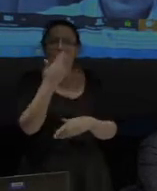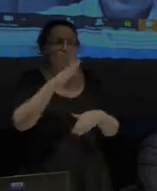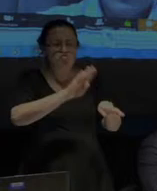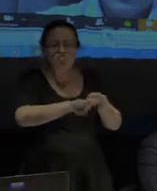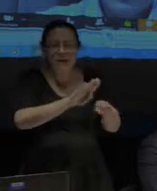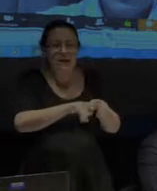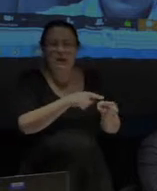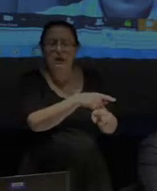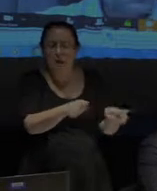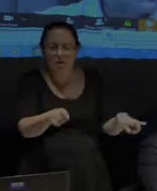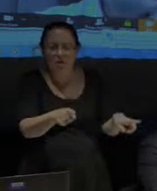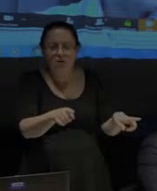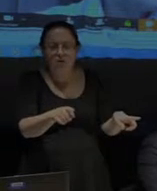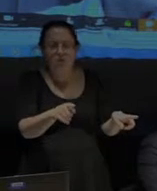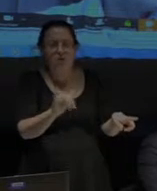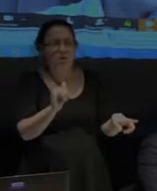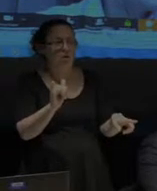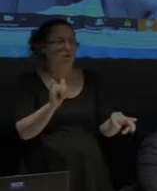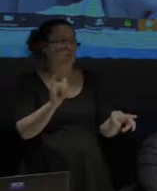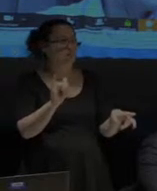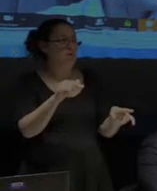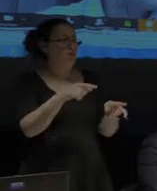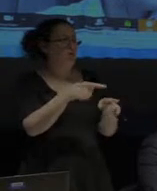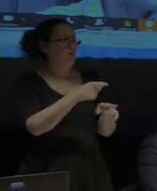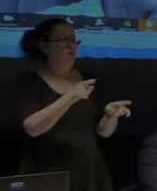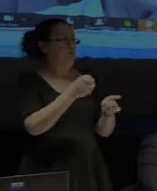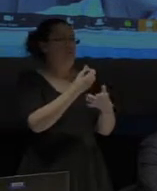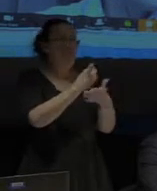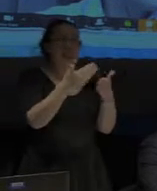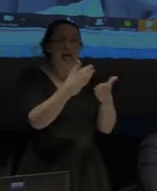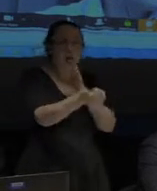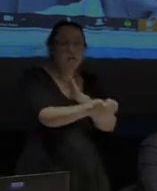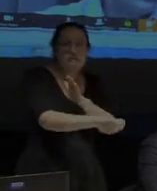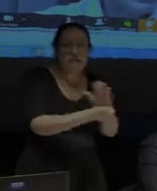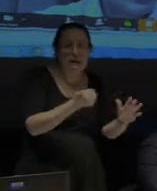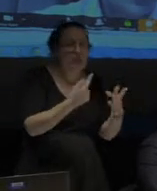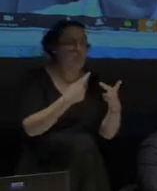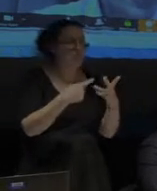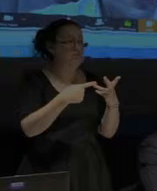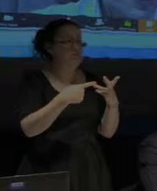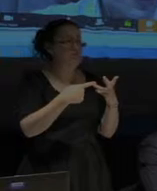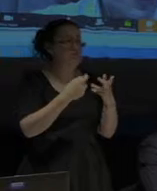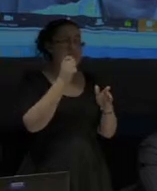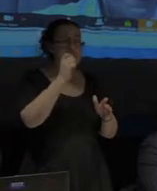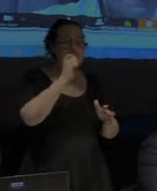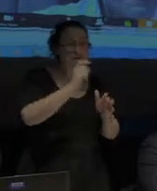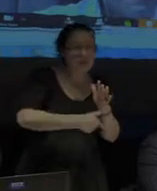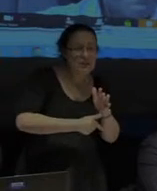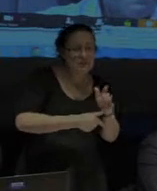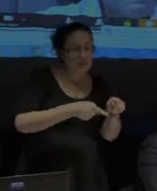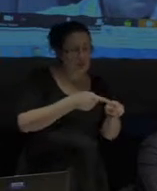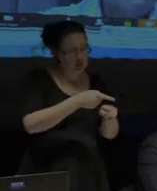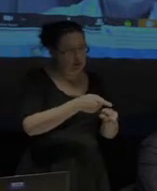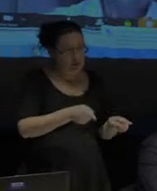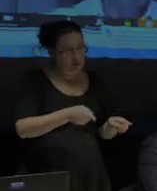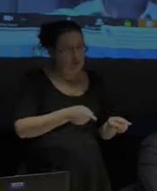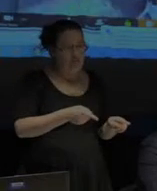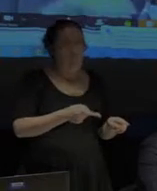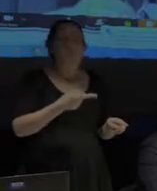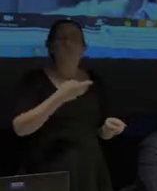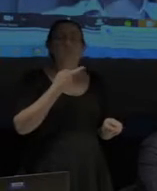People, because of their language skills, their disabilities, because, where people are excluded,